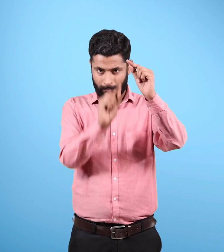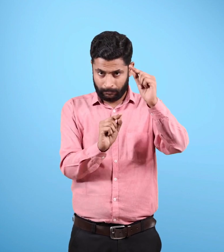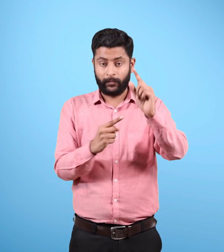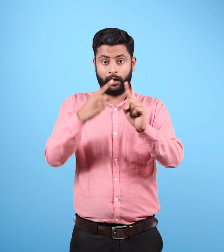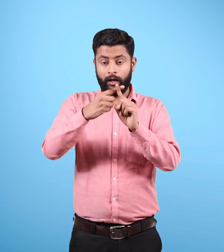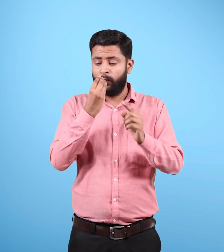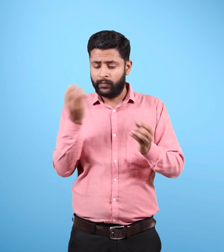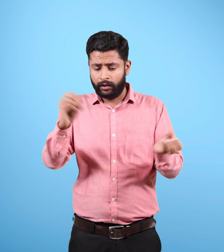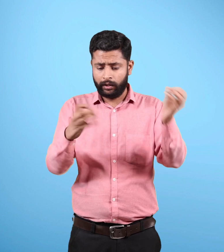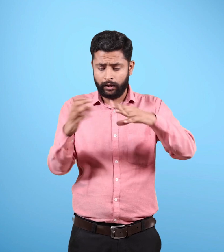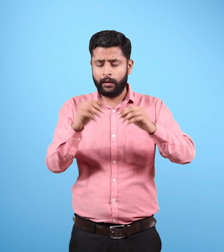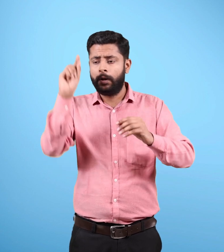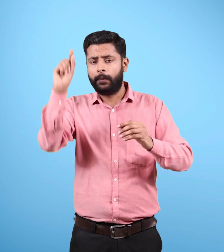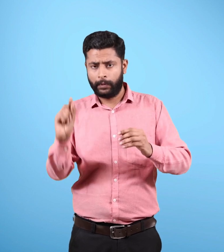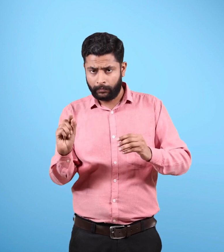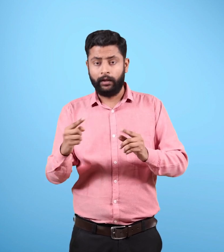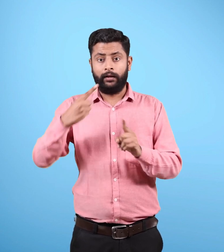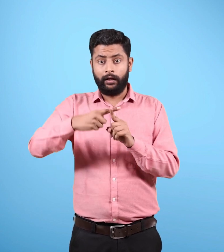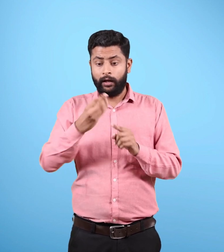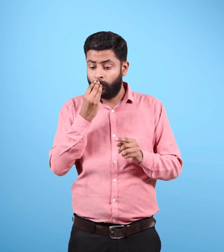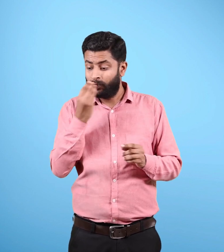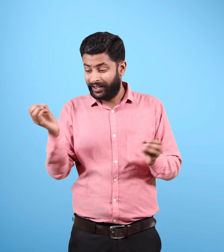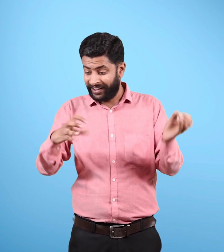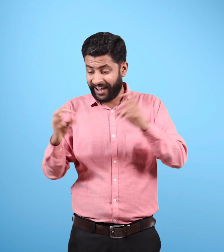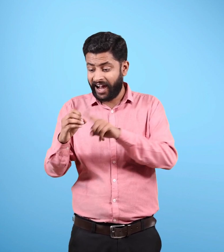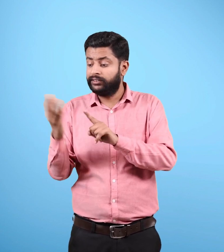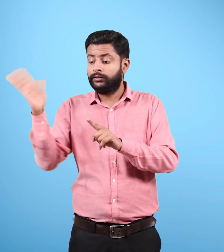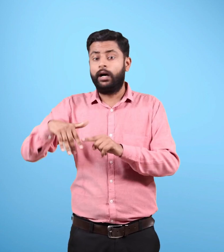Ingredients used to prepare food items and their sources.